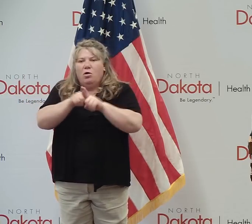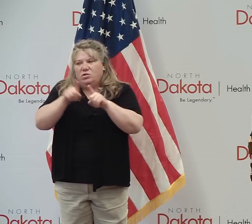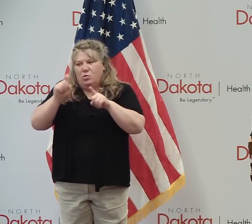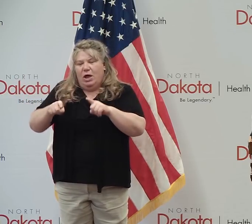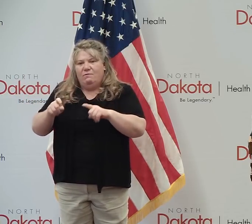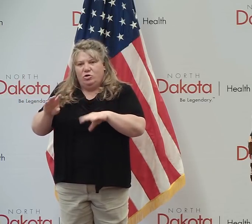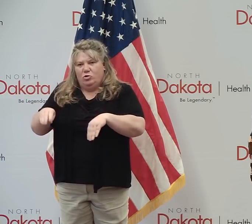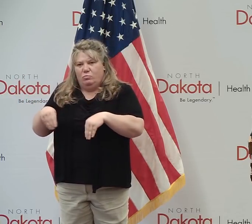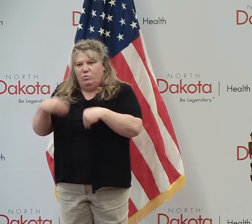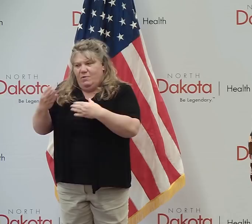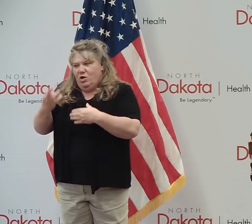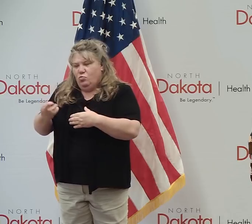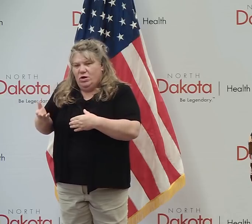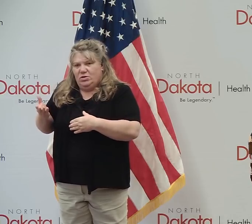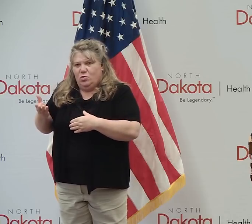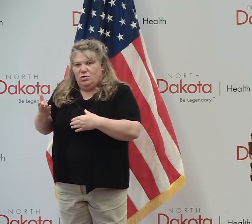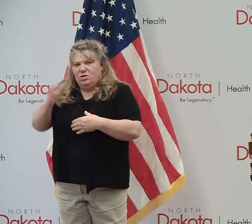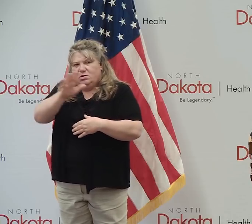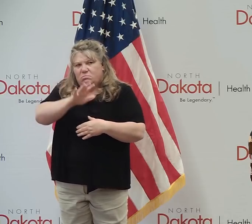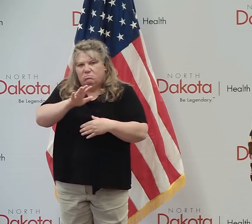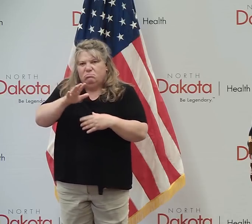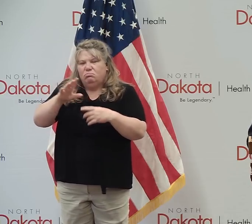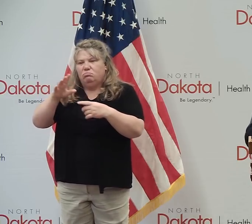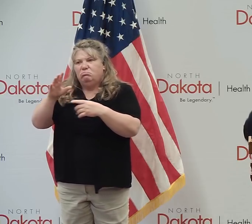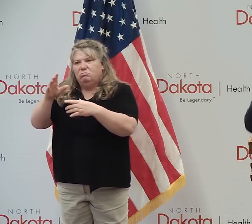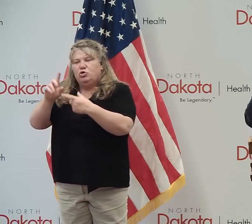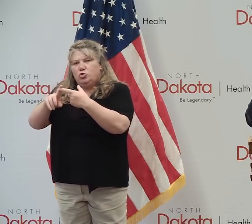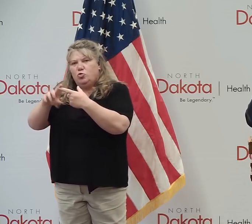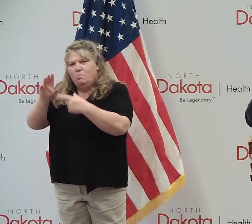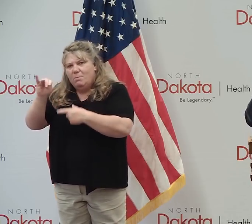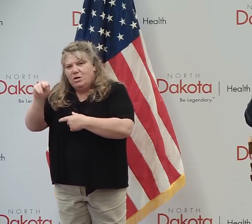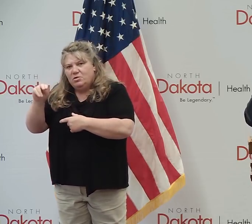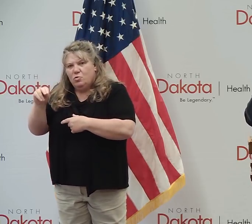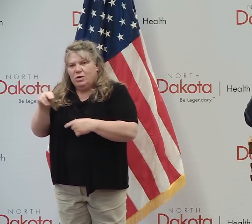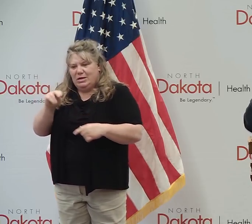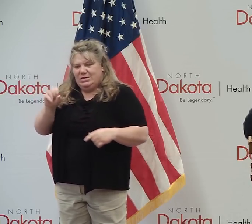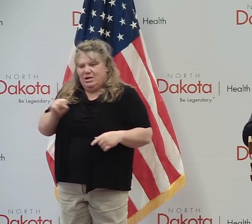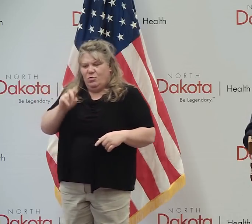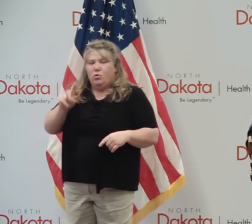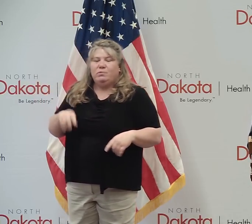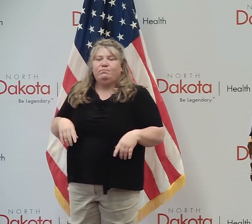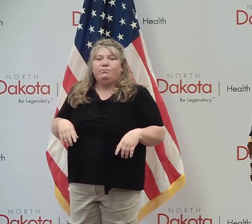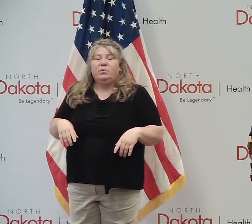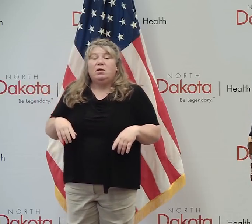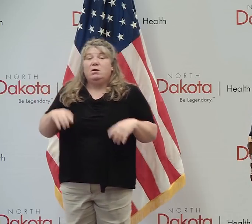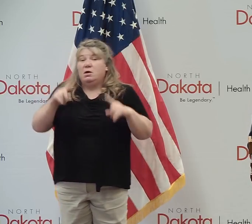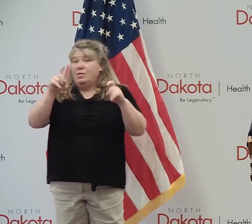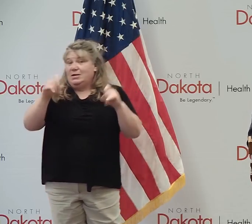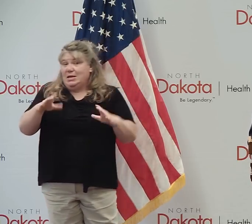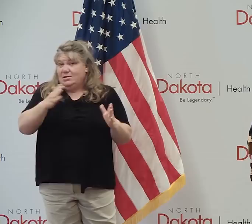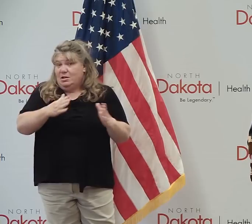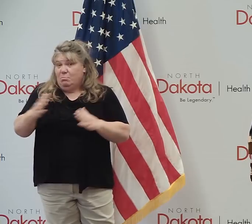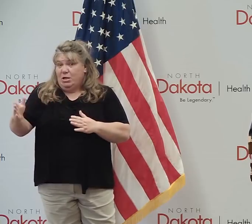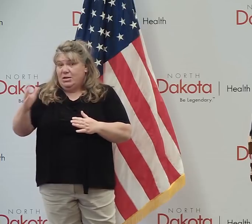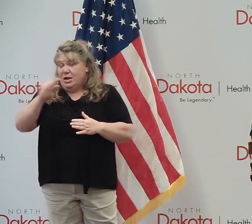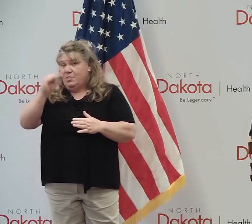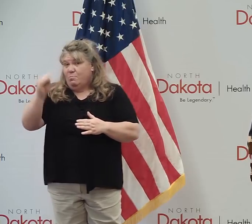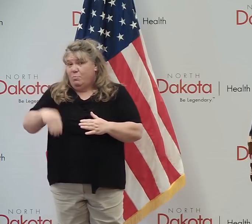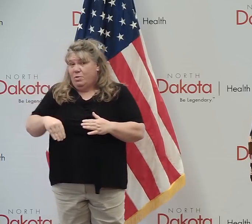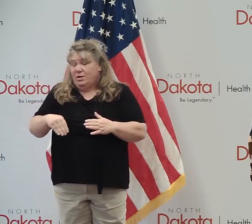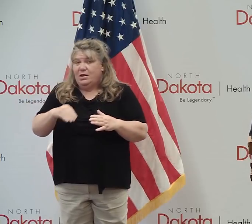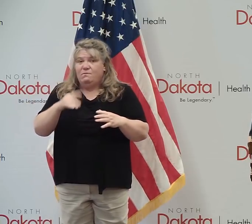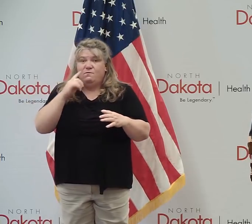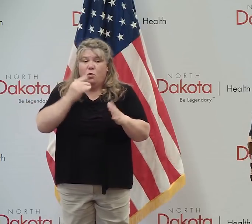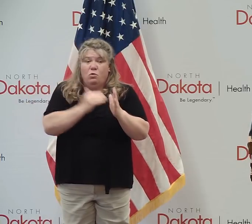extending our resources across the border. And then in terms of the testing plans on the percent going towards serial